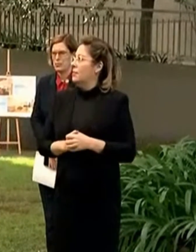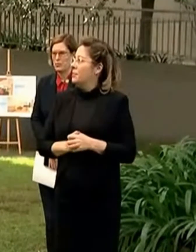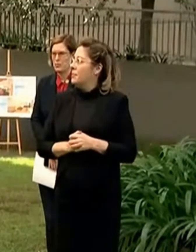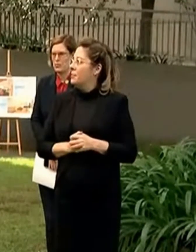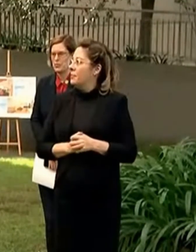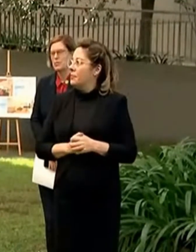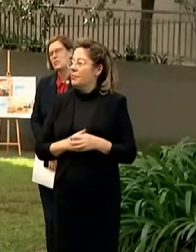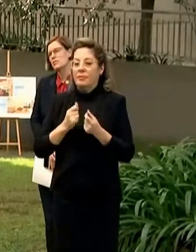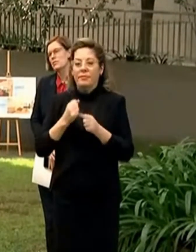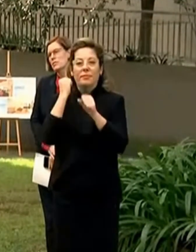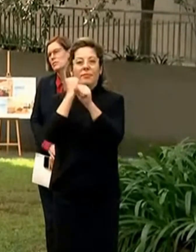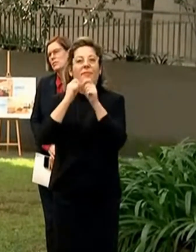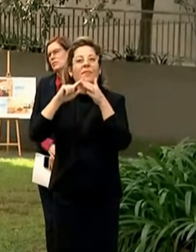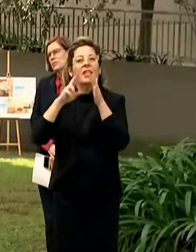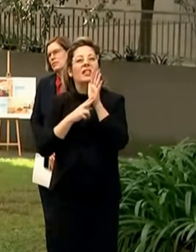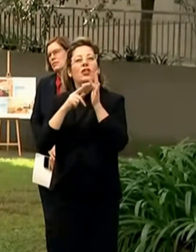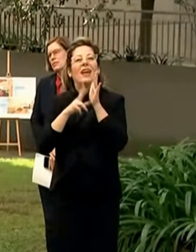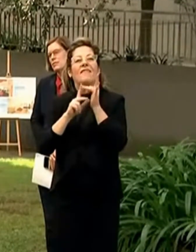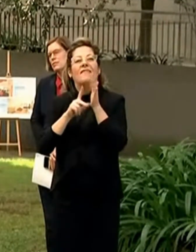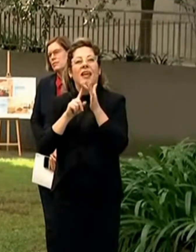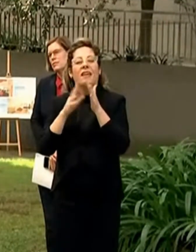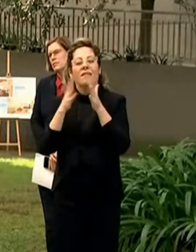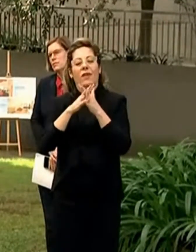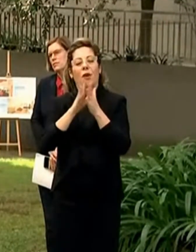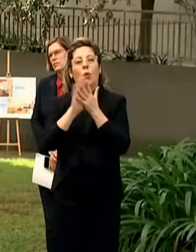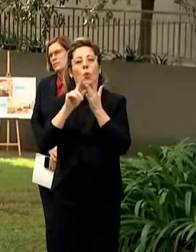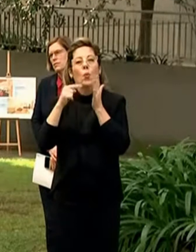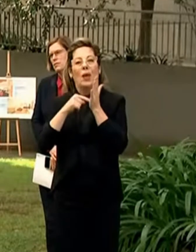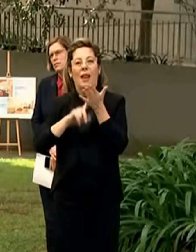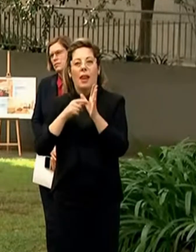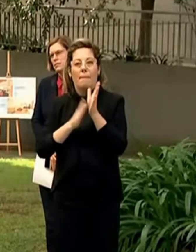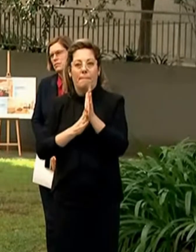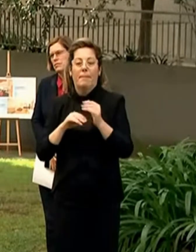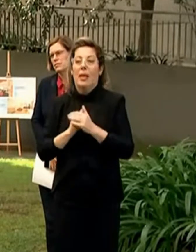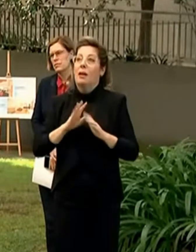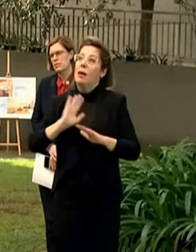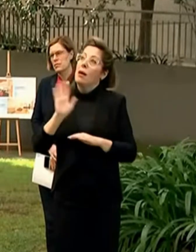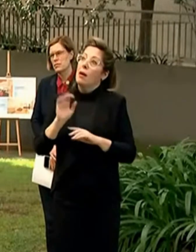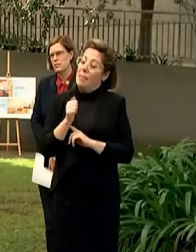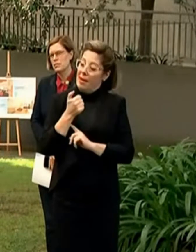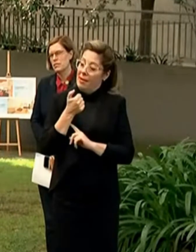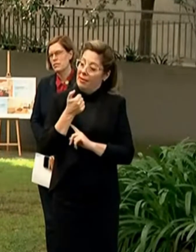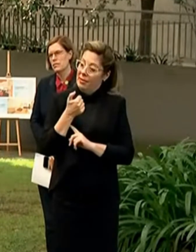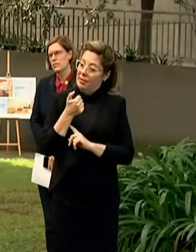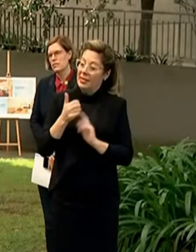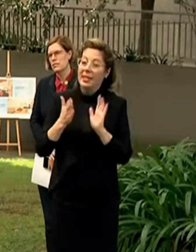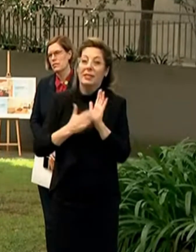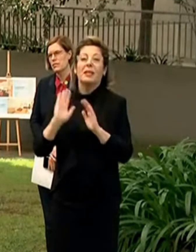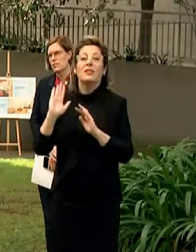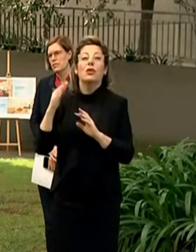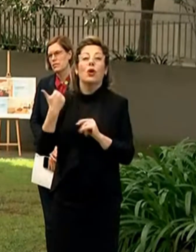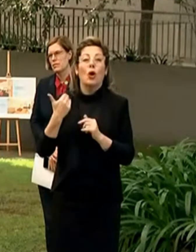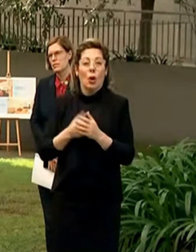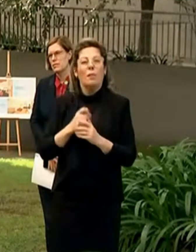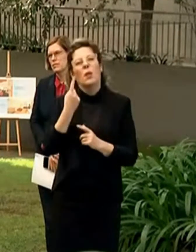Yeah, so my name's Genevieve Whitlam. About 6 months ago, 1 week after giving birth to baby Arlo,